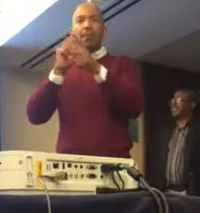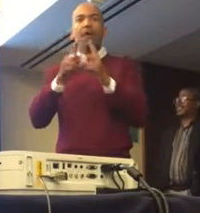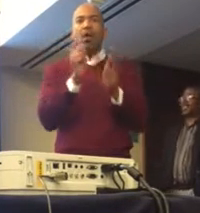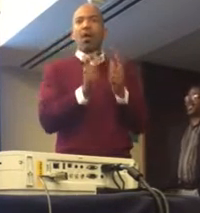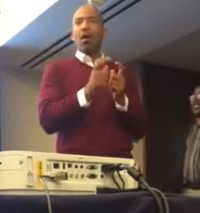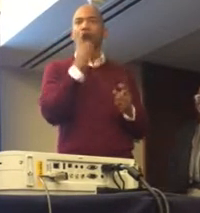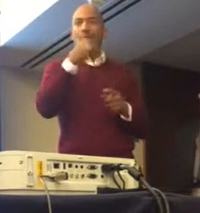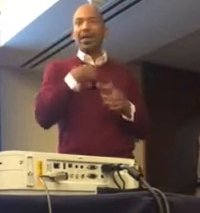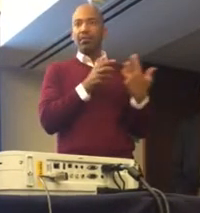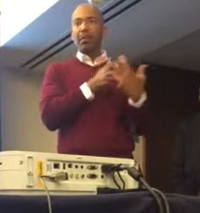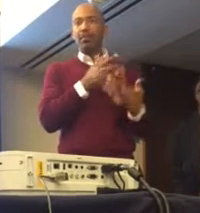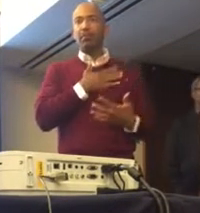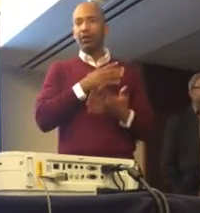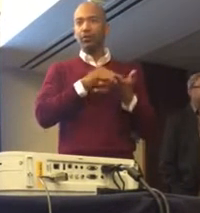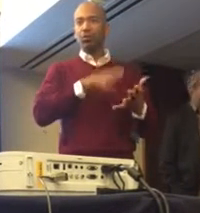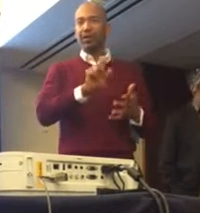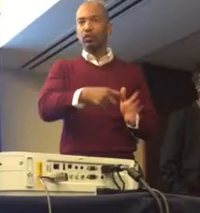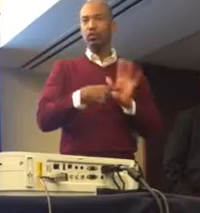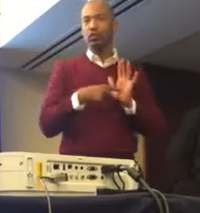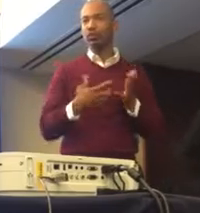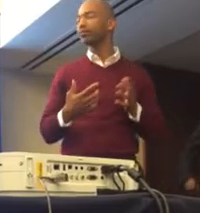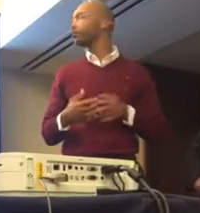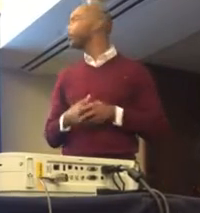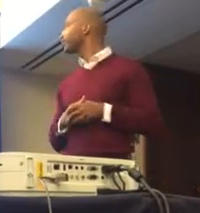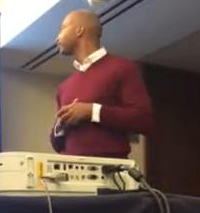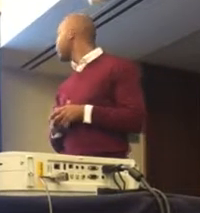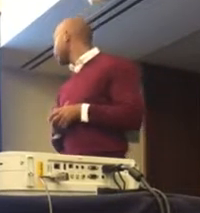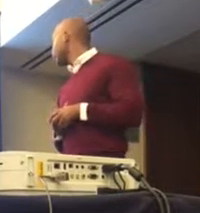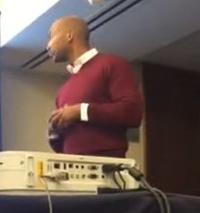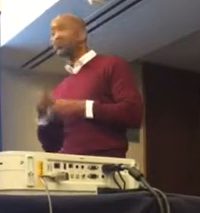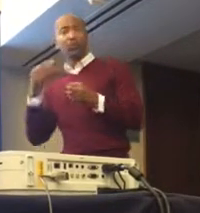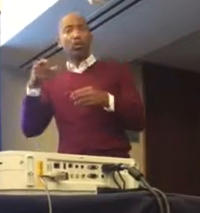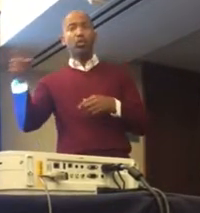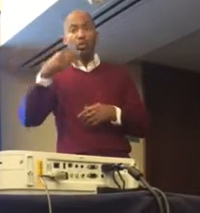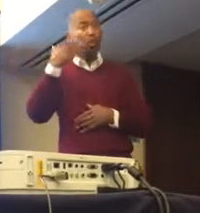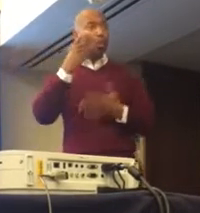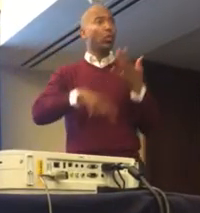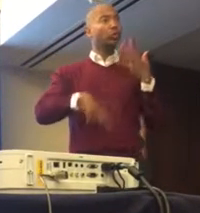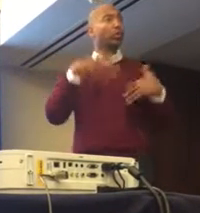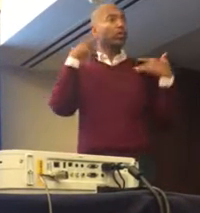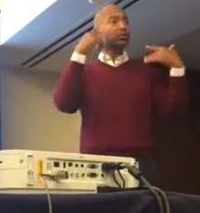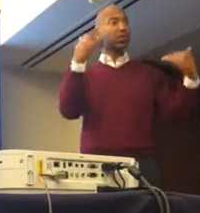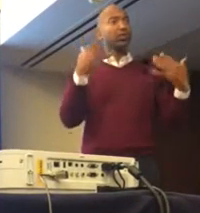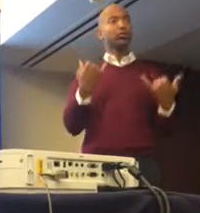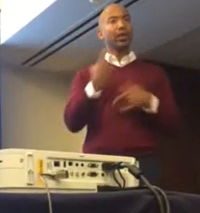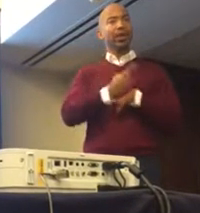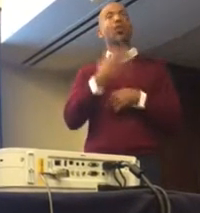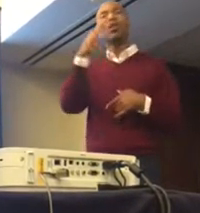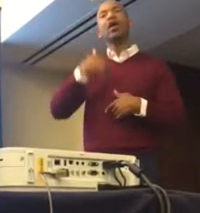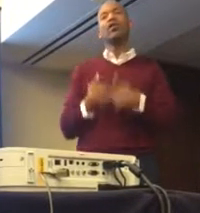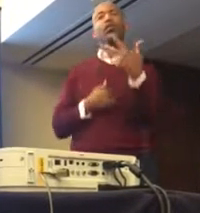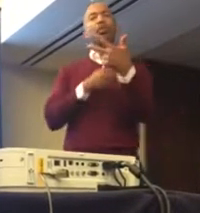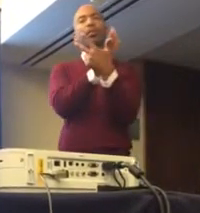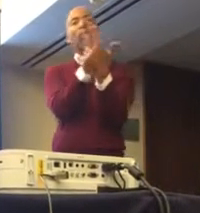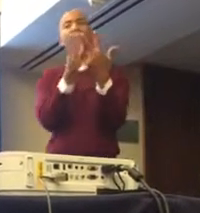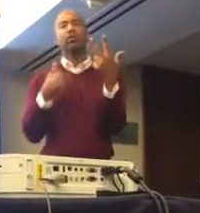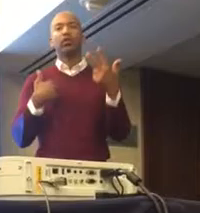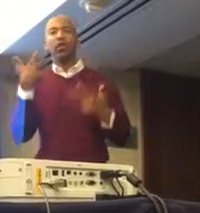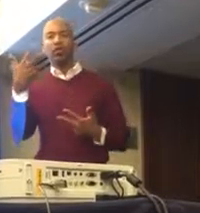All right, so just so you guys know what to expect today, we're going to really take this into 3 parts, 3 facilitators, 3 parts.